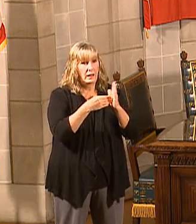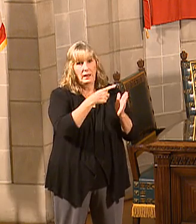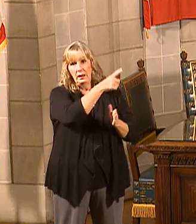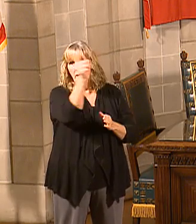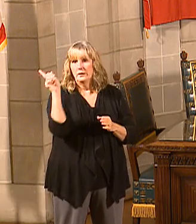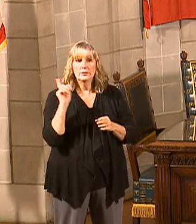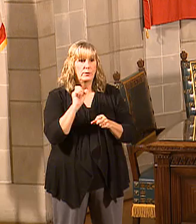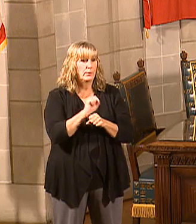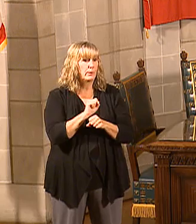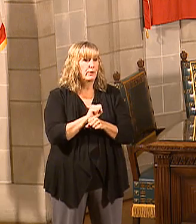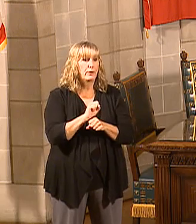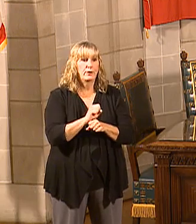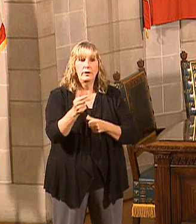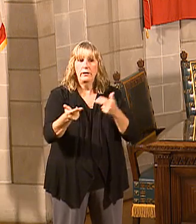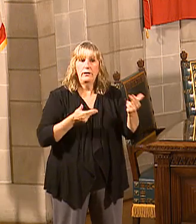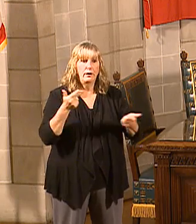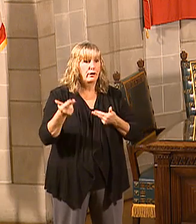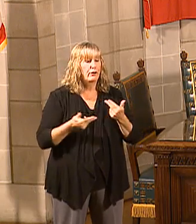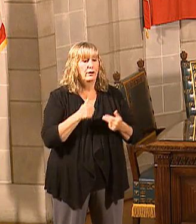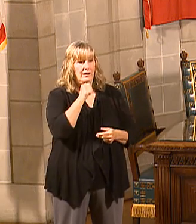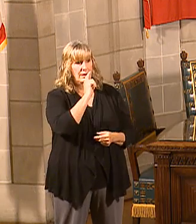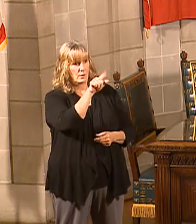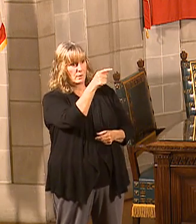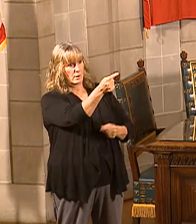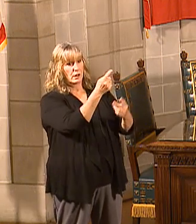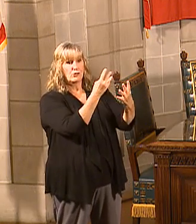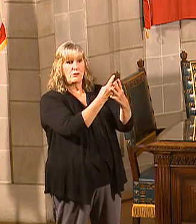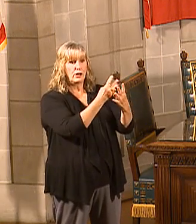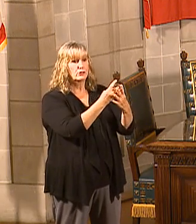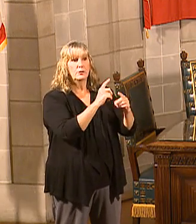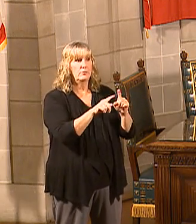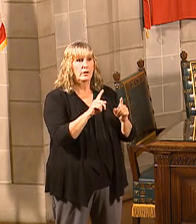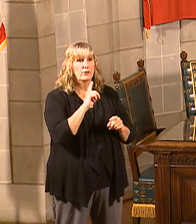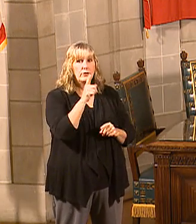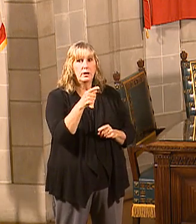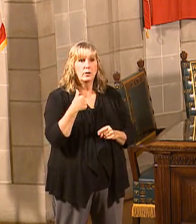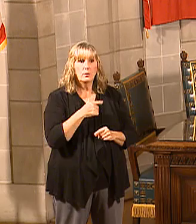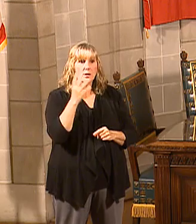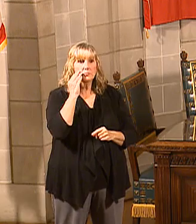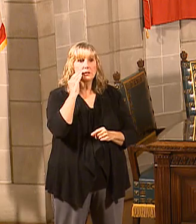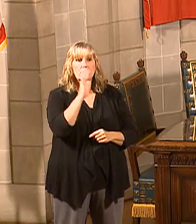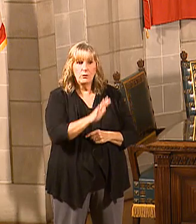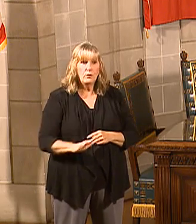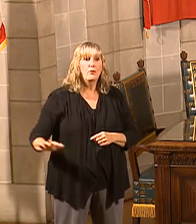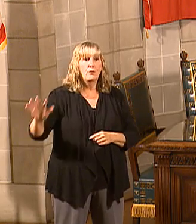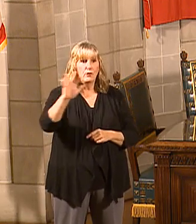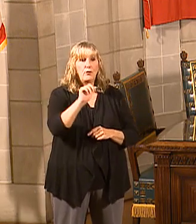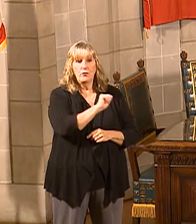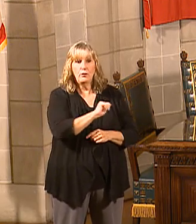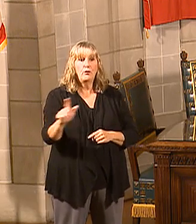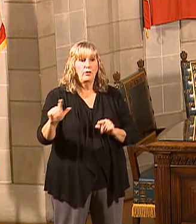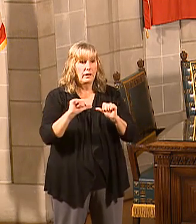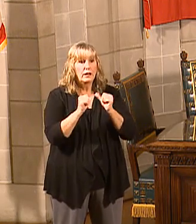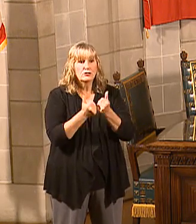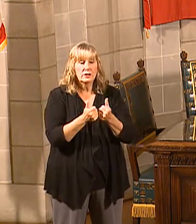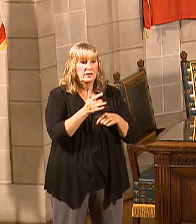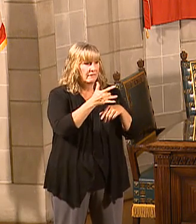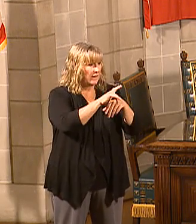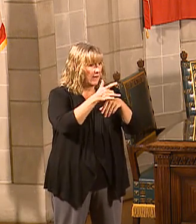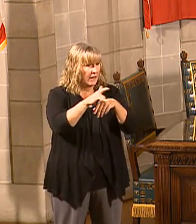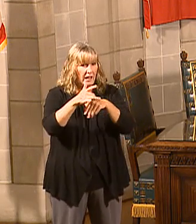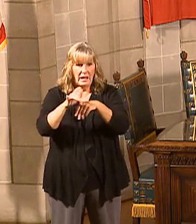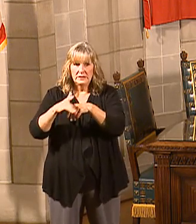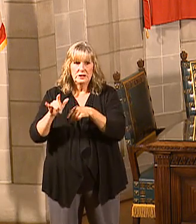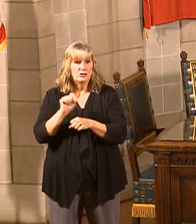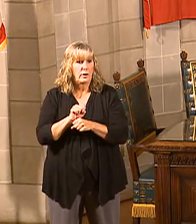specifically the Department of Corrections, but it's not just the Department of Corrections. It's really something we're experiencing across all of our agencies. We see our vacancy rates go